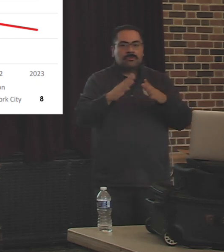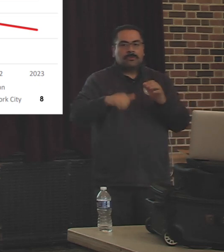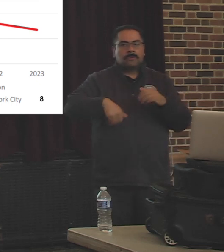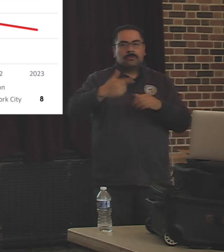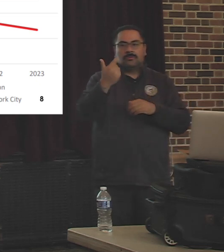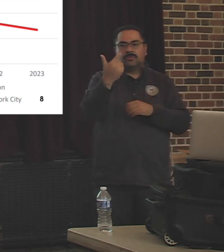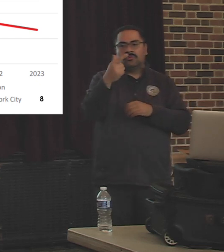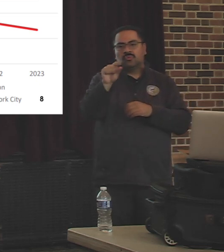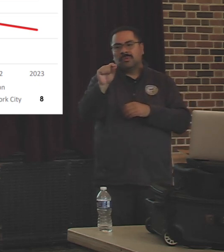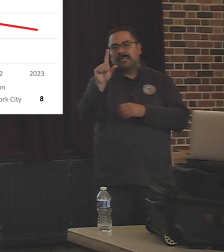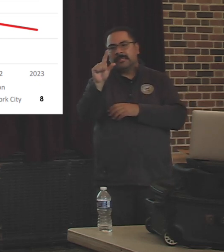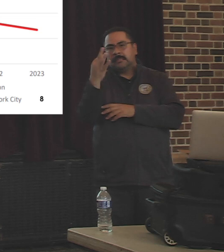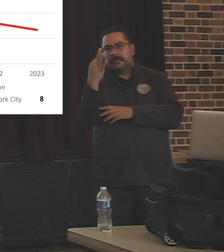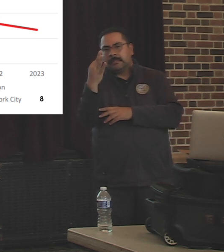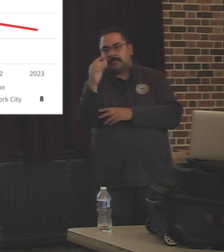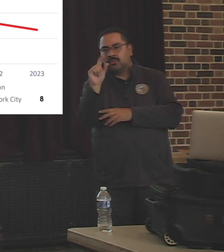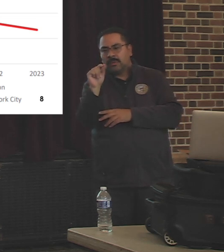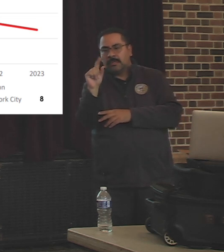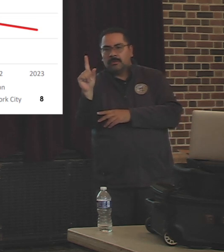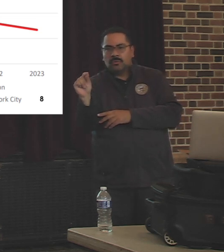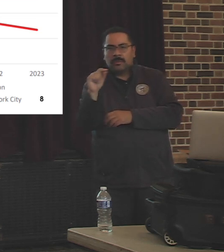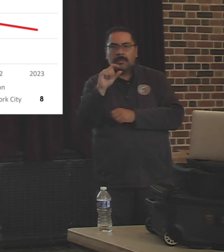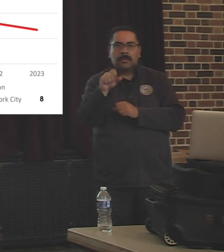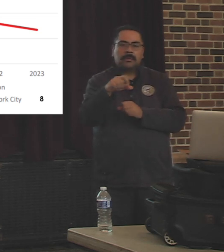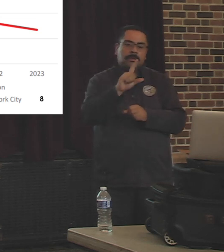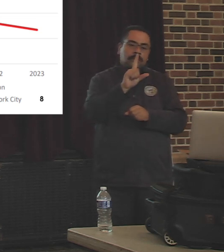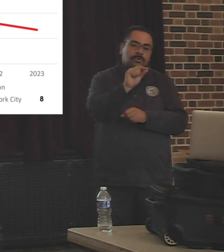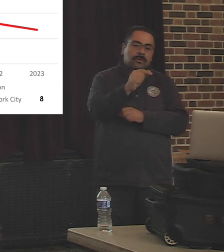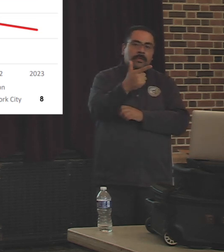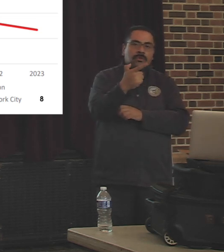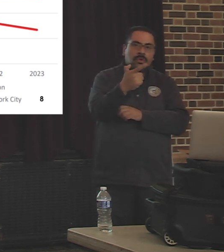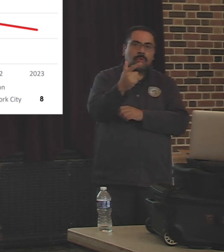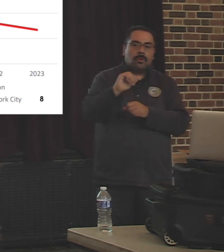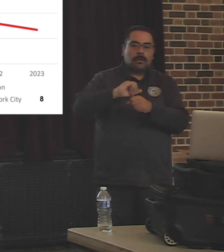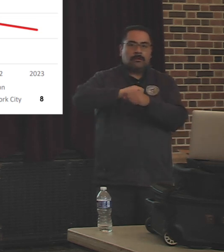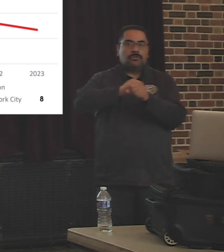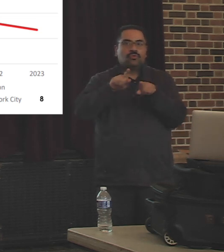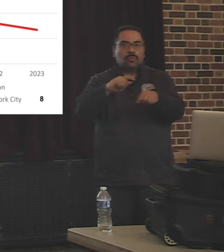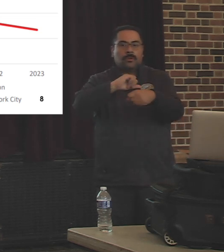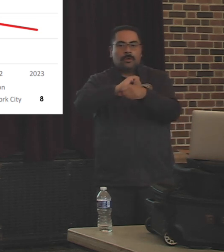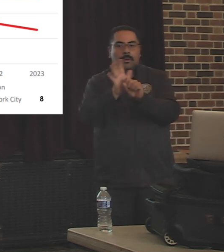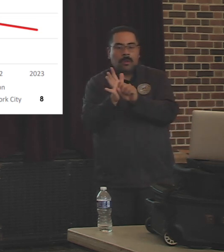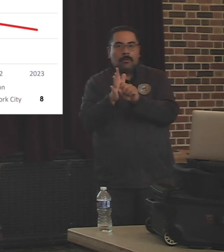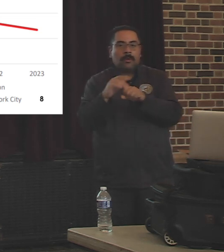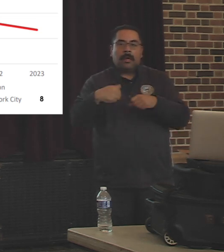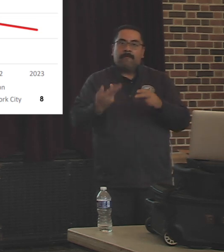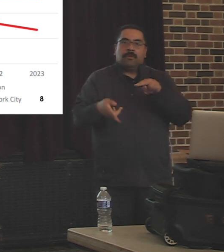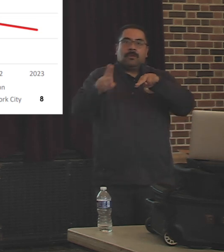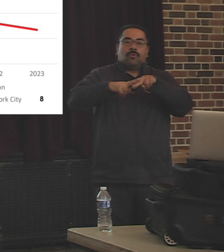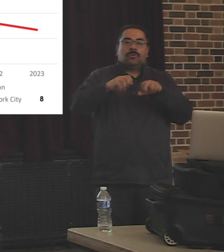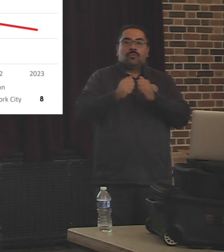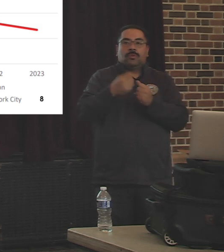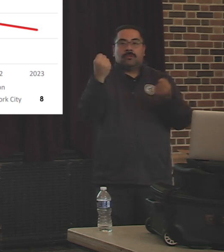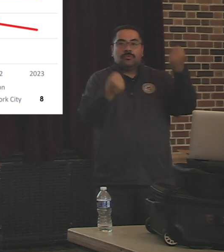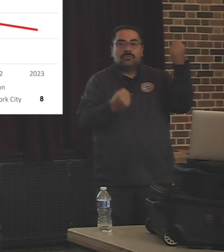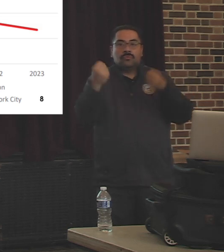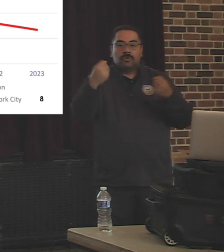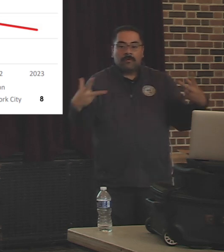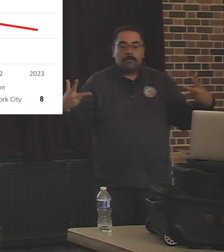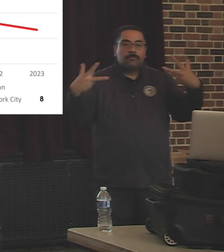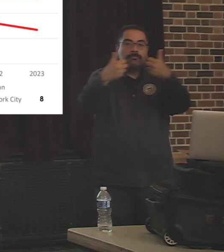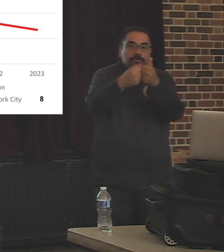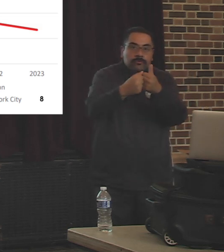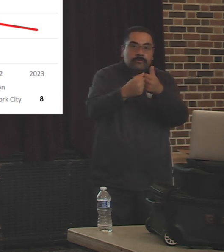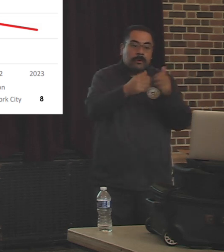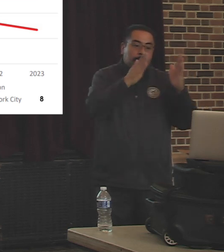2020, 2021, there was a really dramatic spike in the most serious traffic crashes, those in which somebody was seriously injured